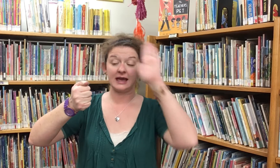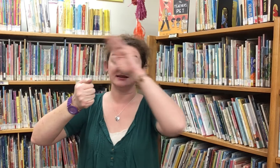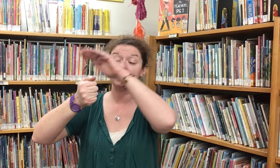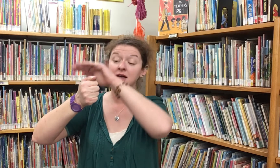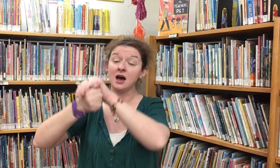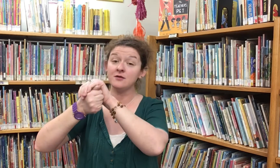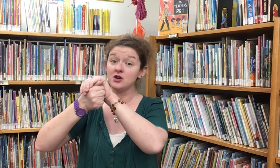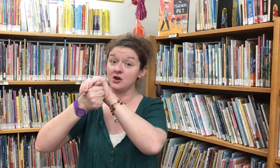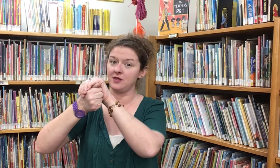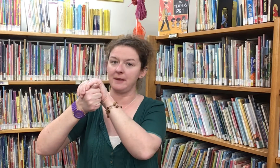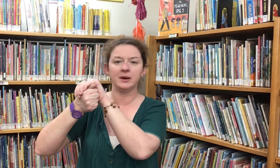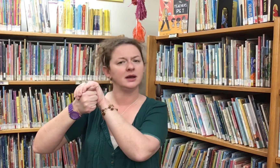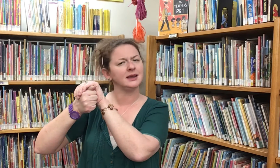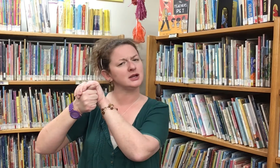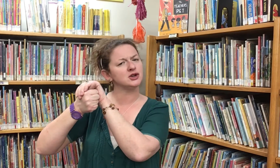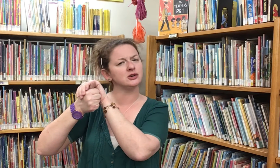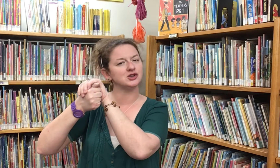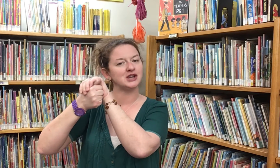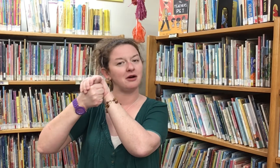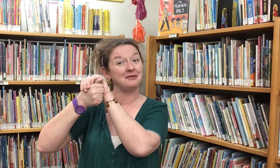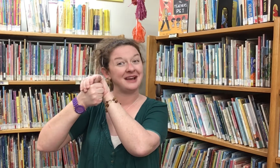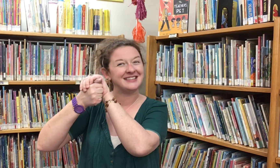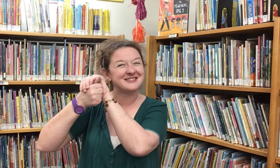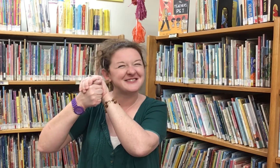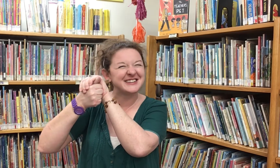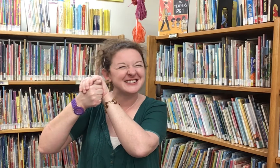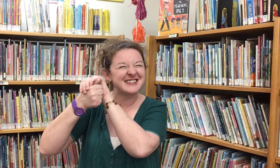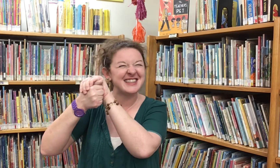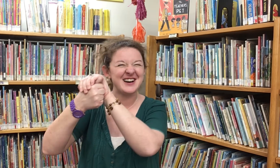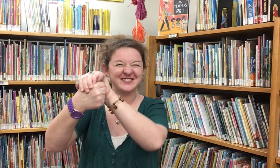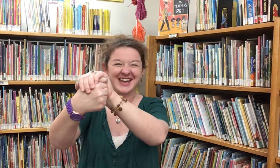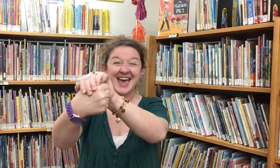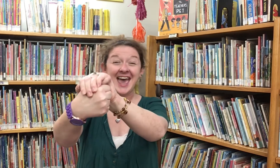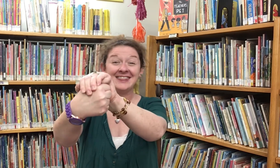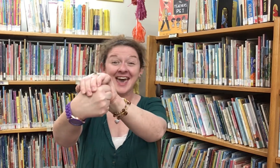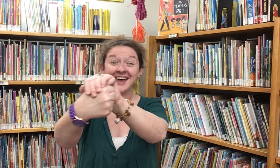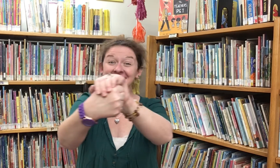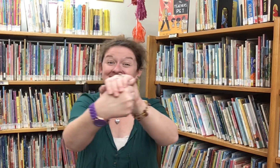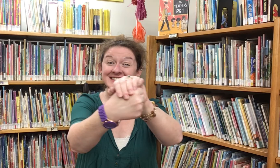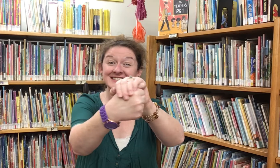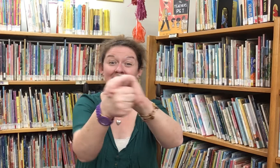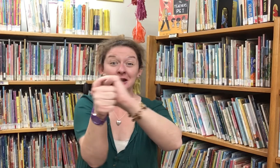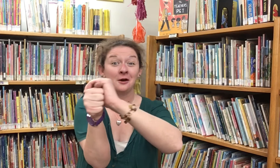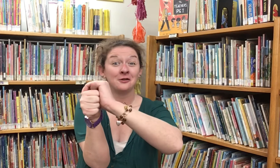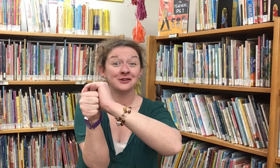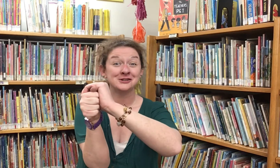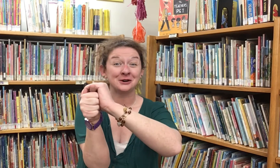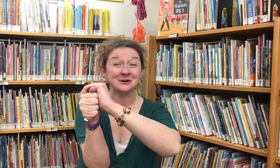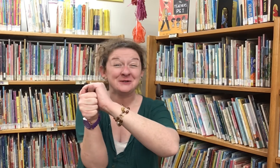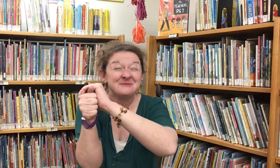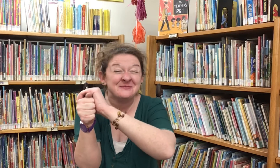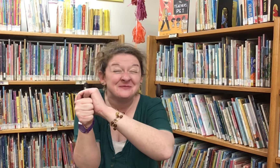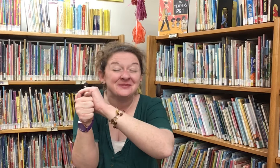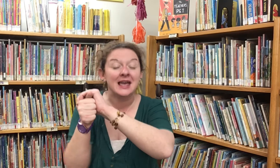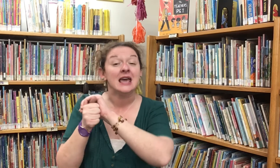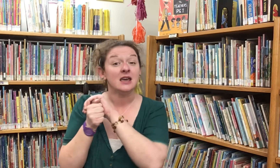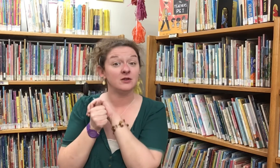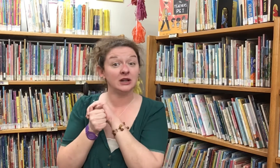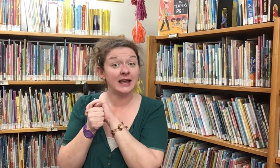and cover your thumb like a turtle shell. And then wiggle your thumb. And that is the sign for turtle. If you'd like, you